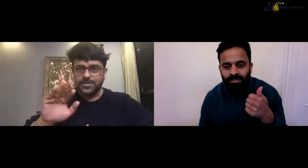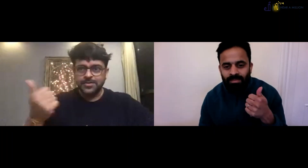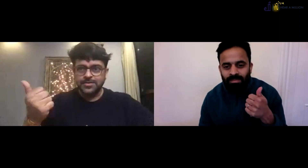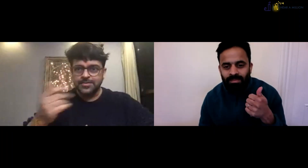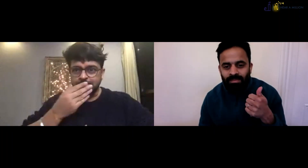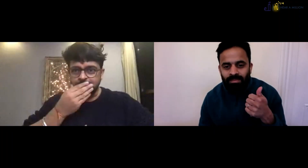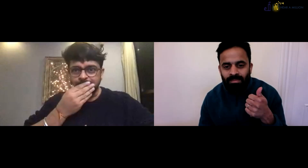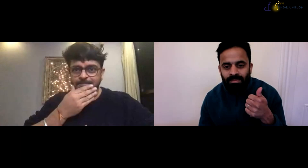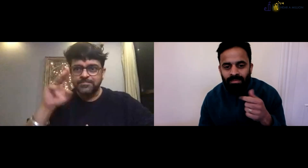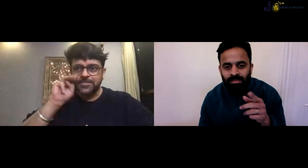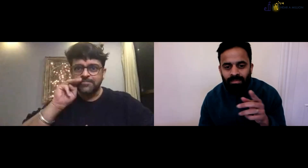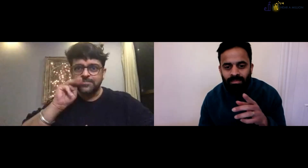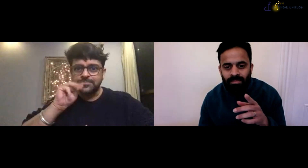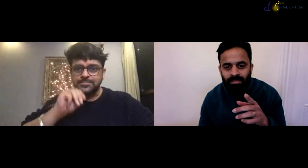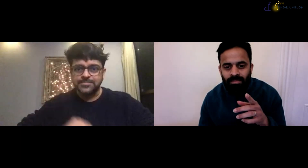Great.